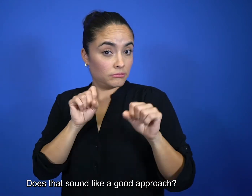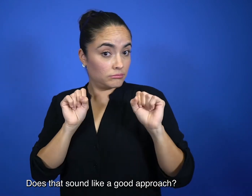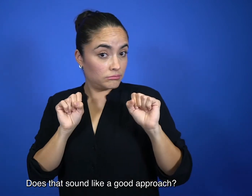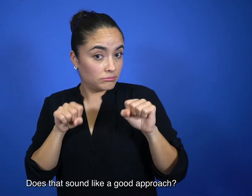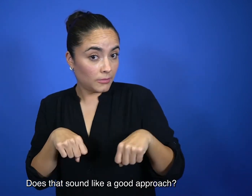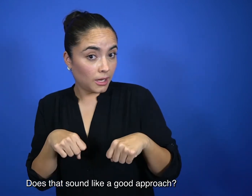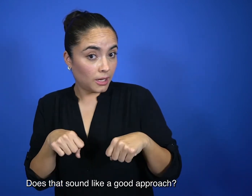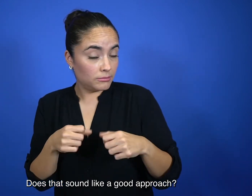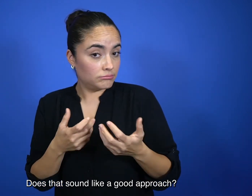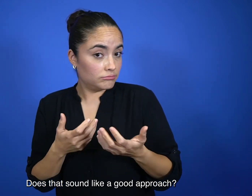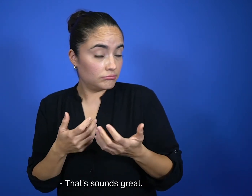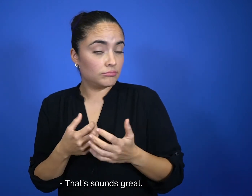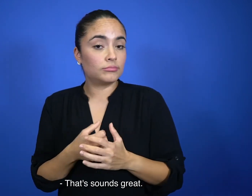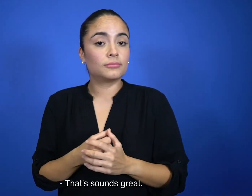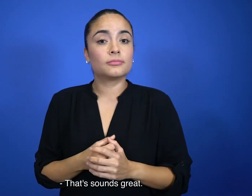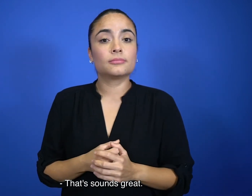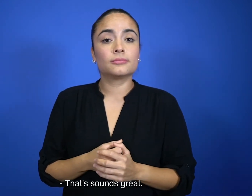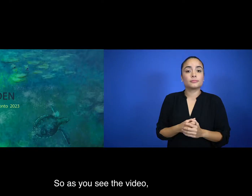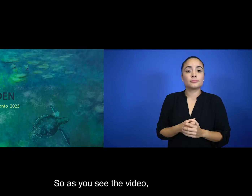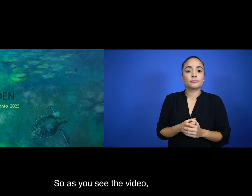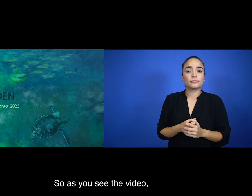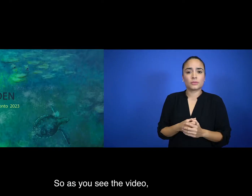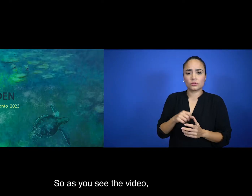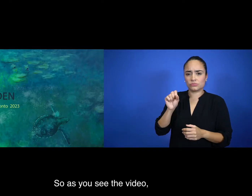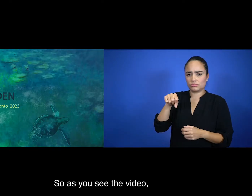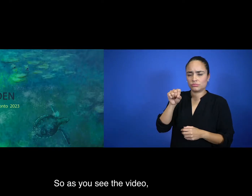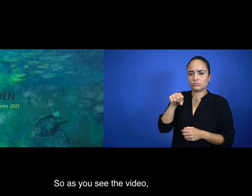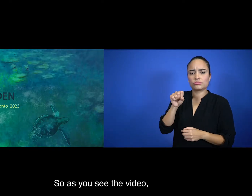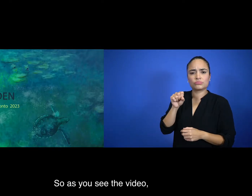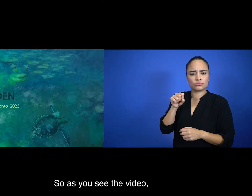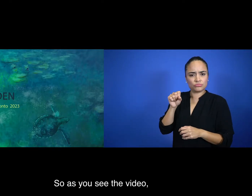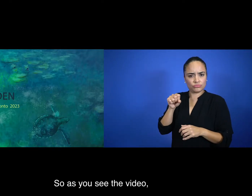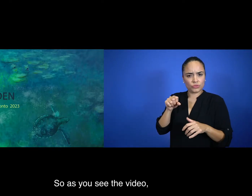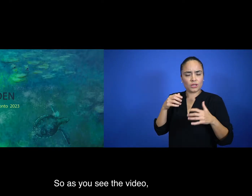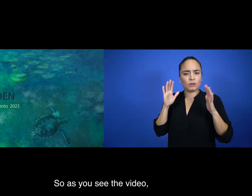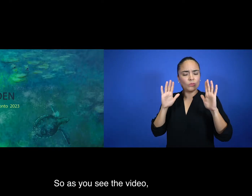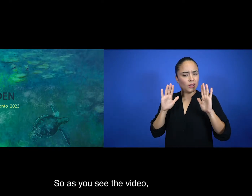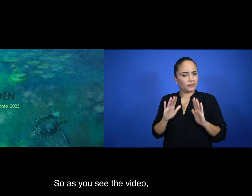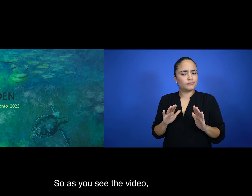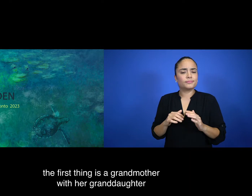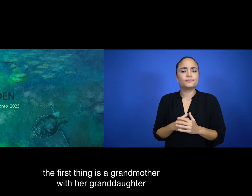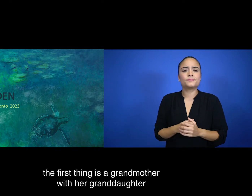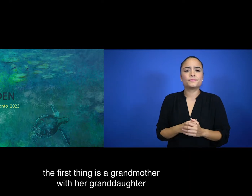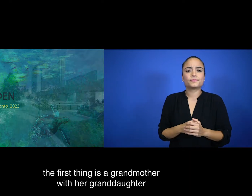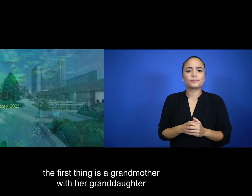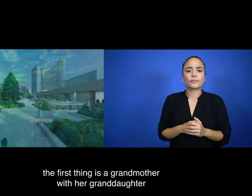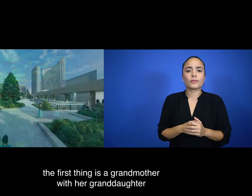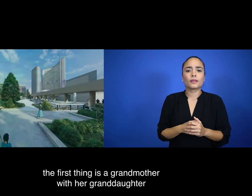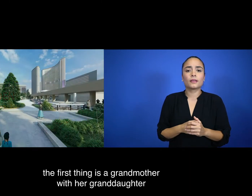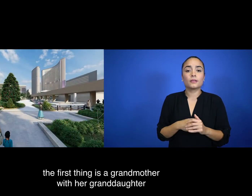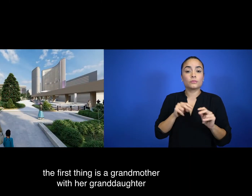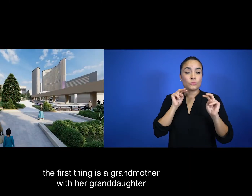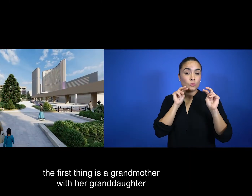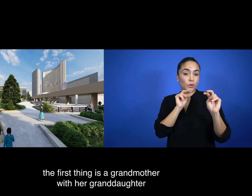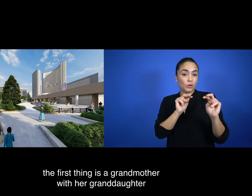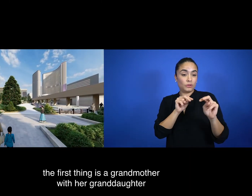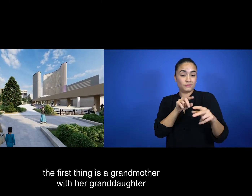good approach? That sounds great. So as you see the video, the first thing is as a grandmother with